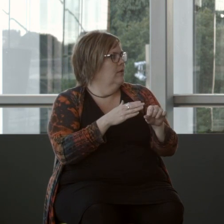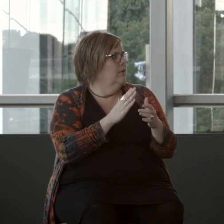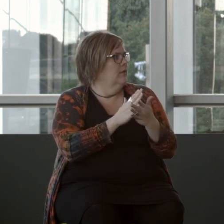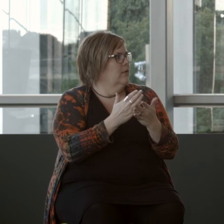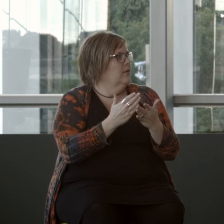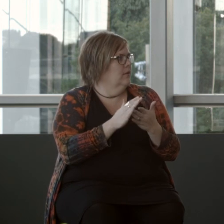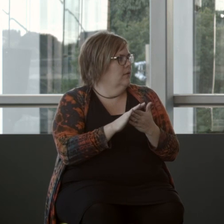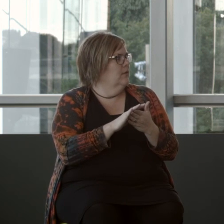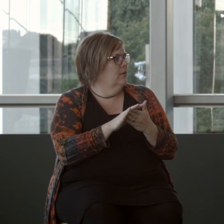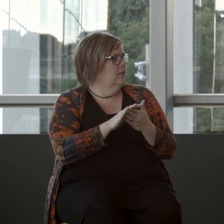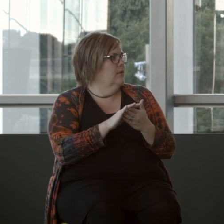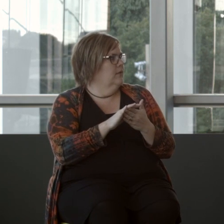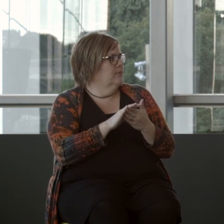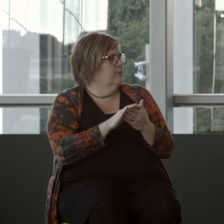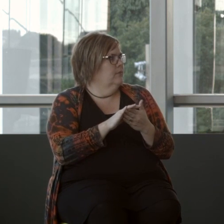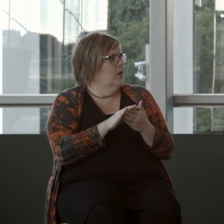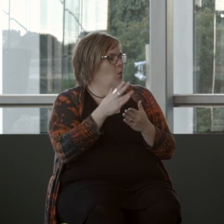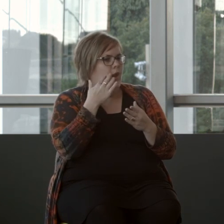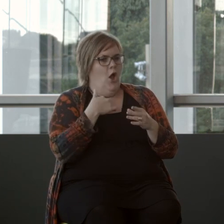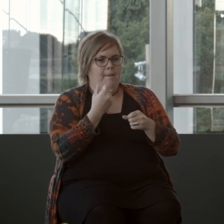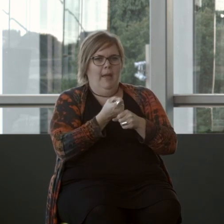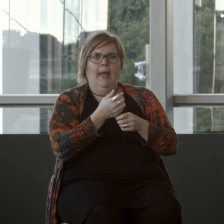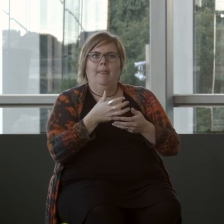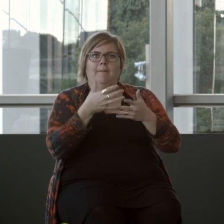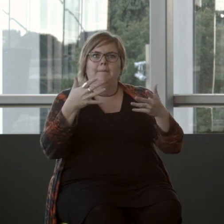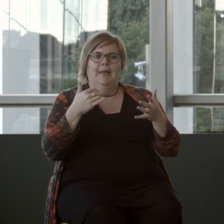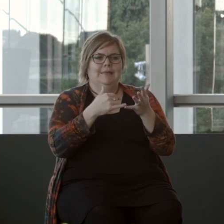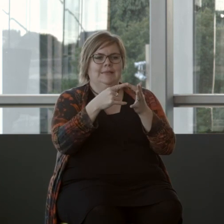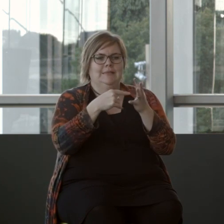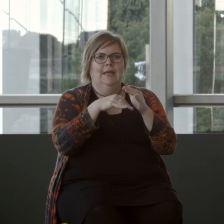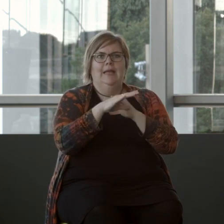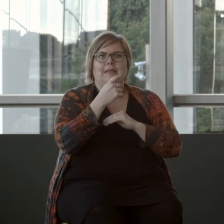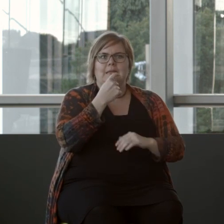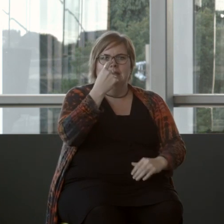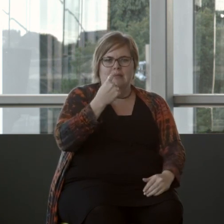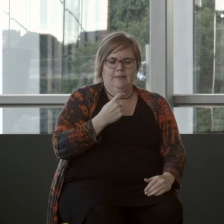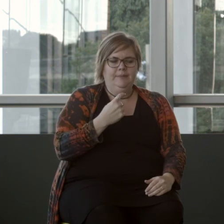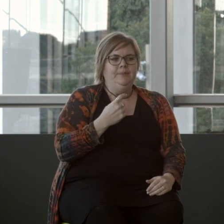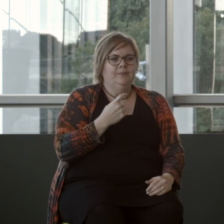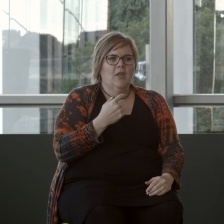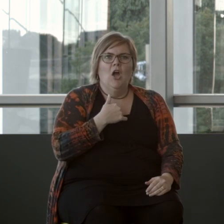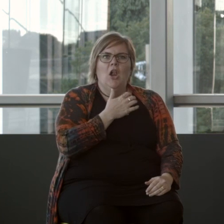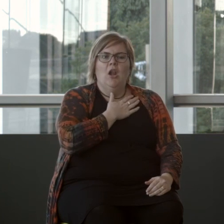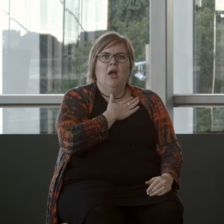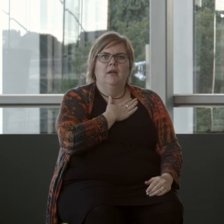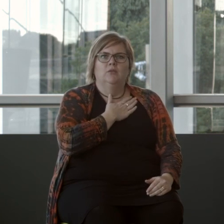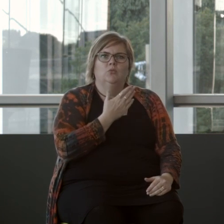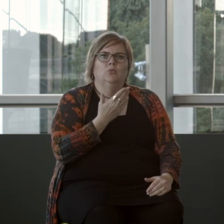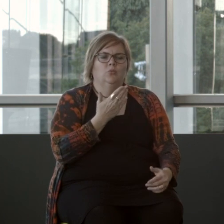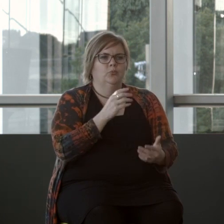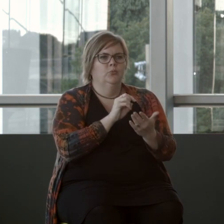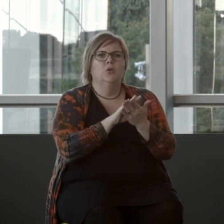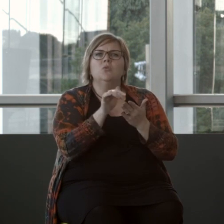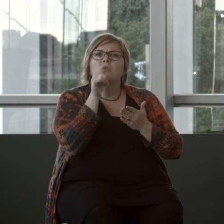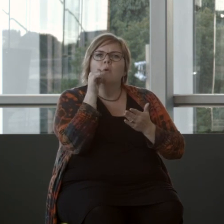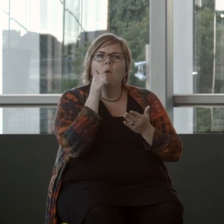much on purpose. So when I do the big sets in galleries and in museums, one thing I like is to like put, you